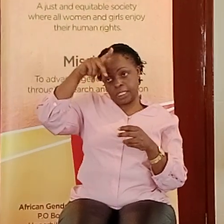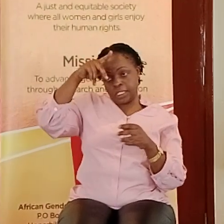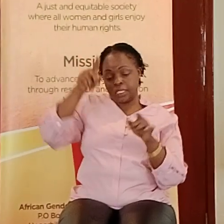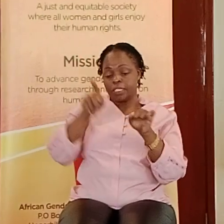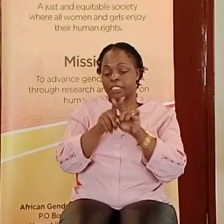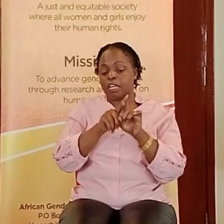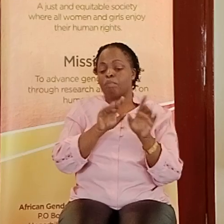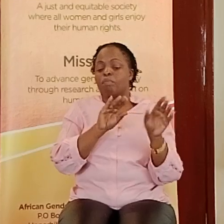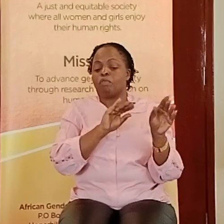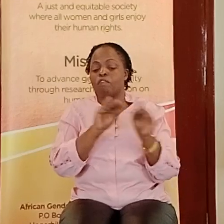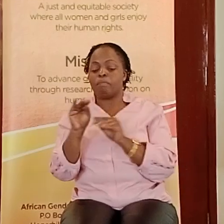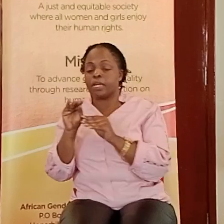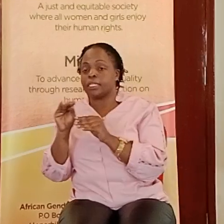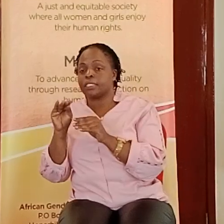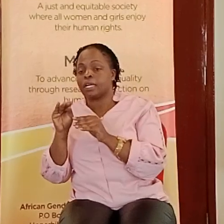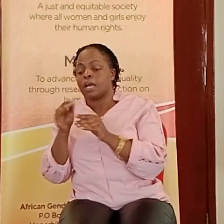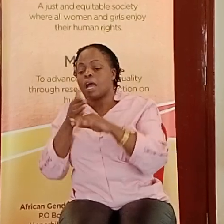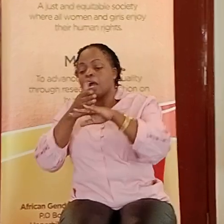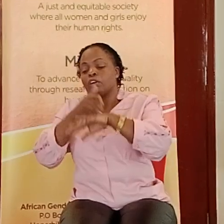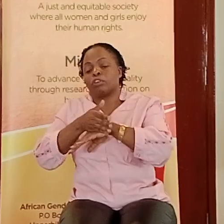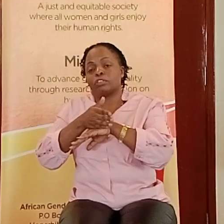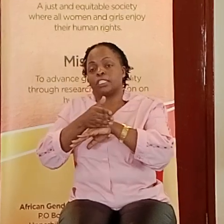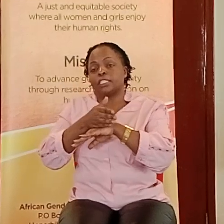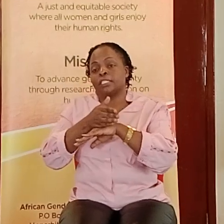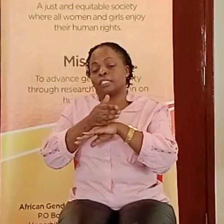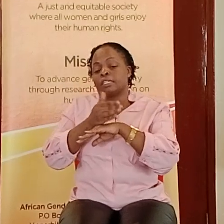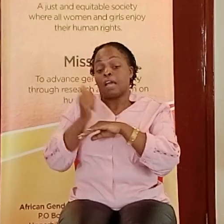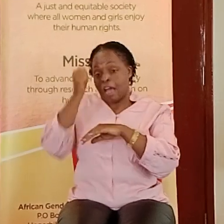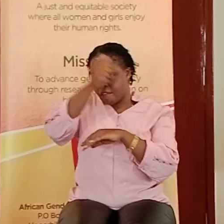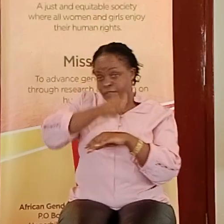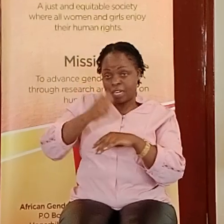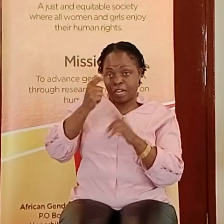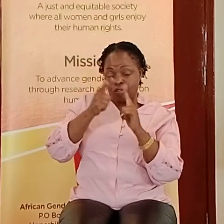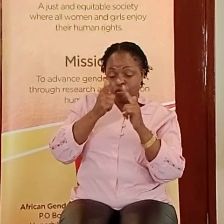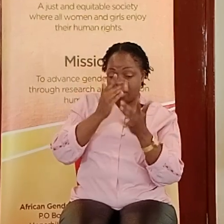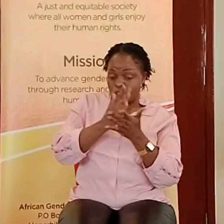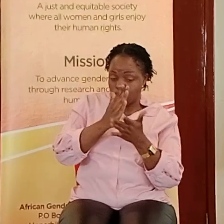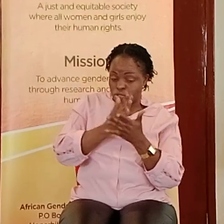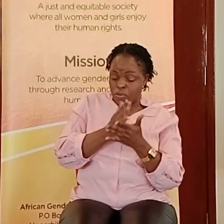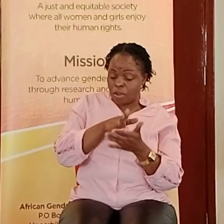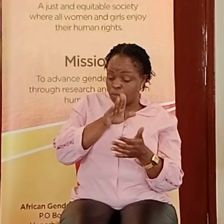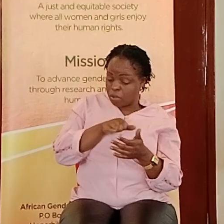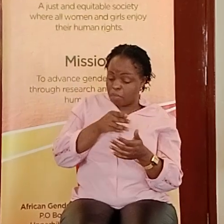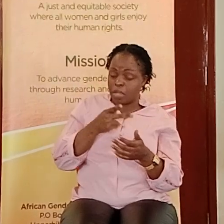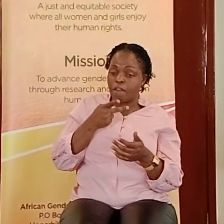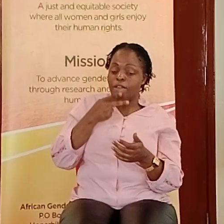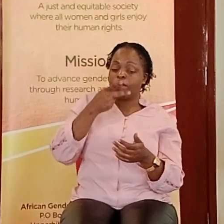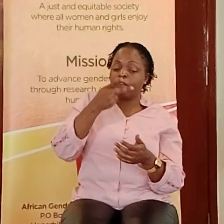movement building across Africa, so that we ensure that women have voice on climate change issues.